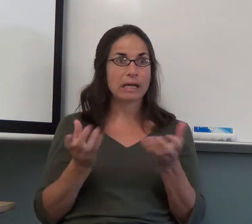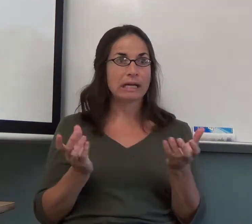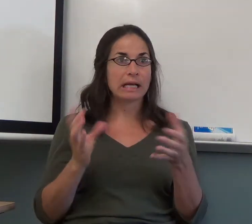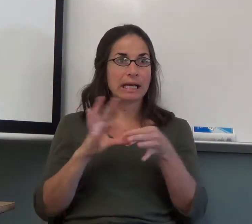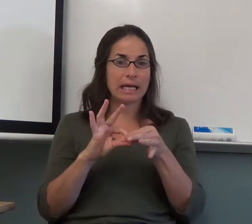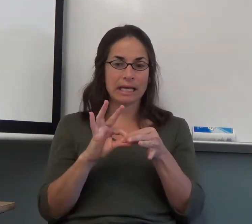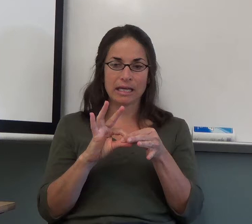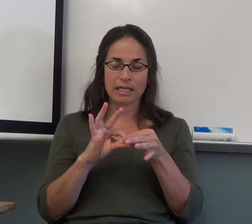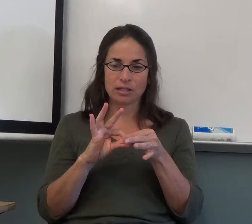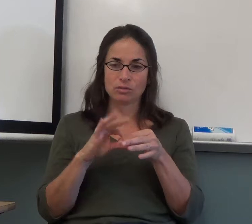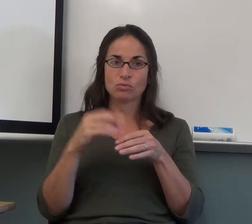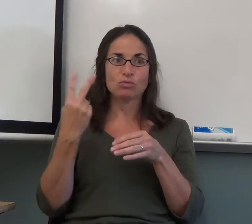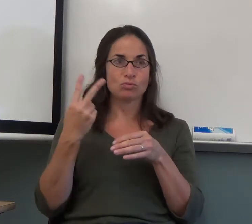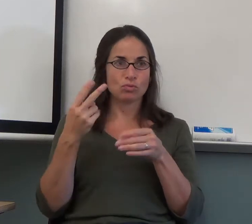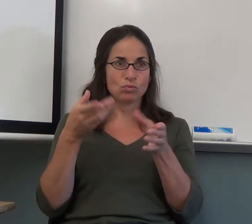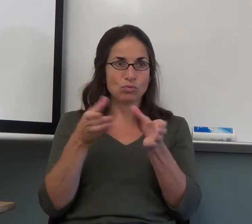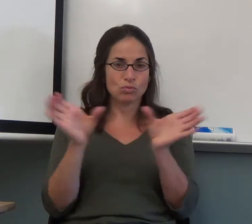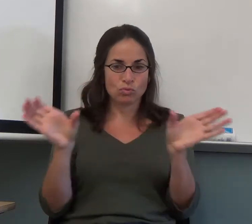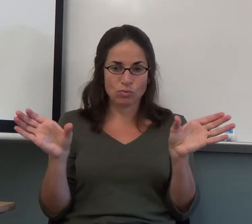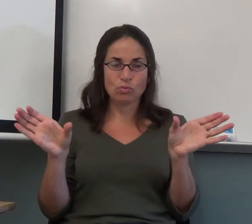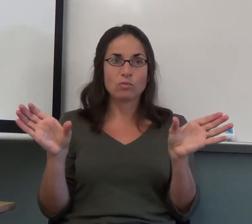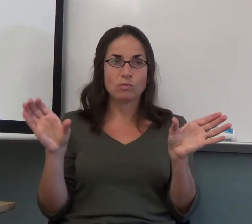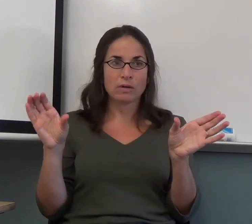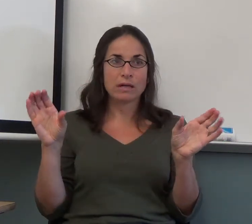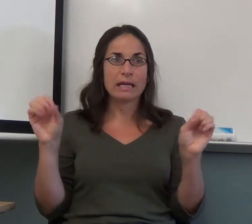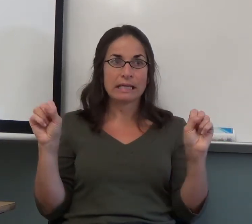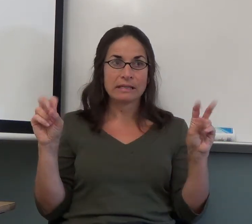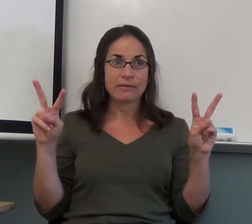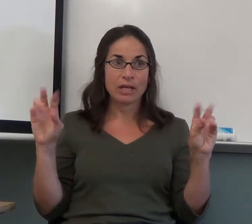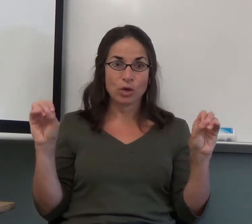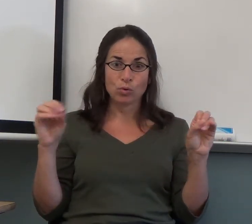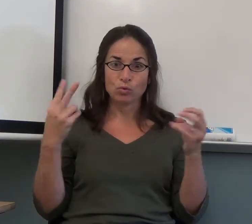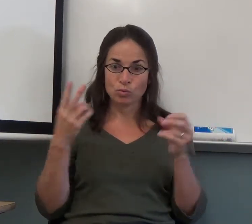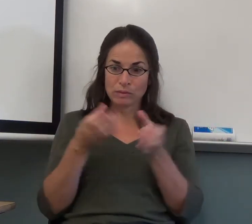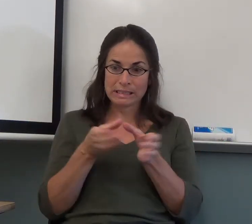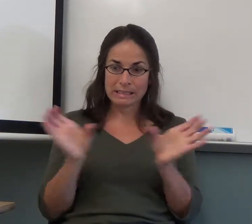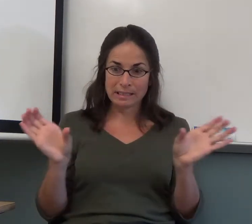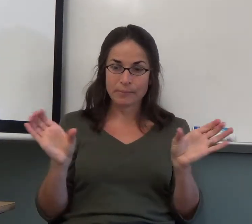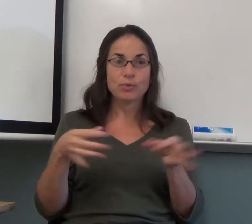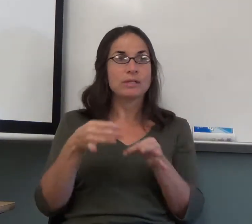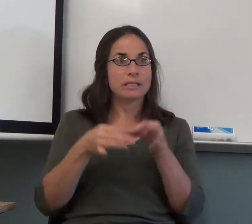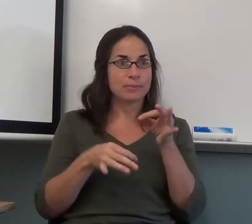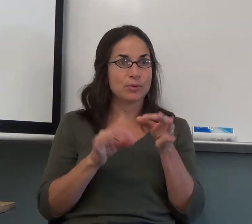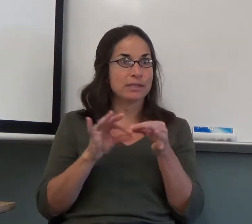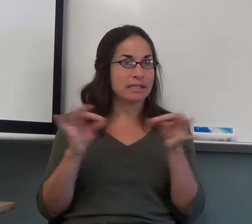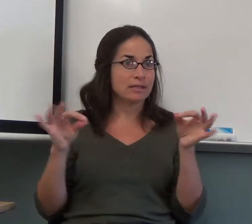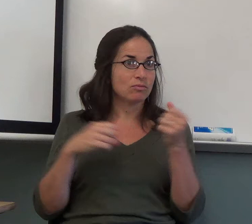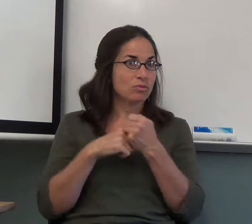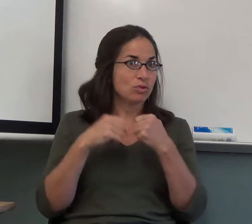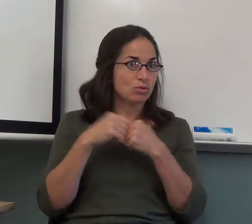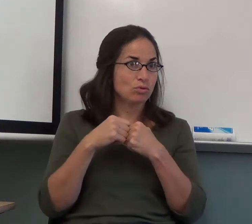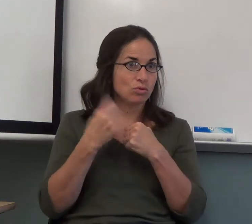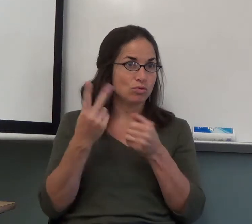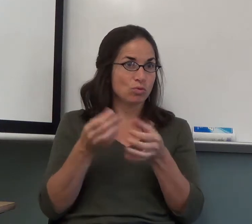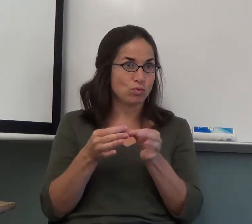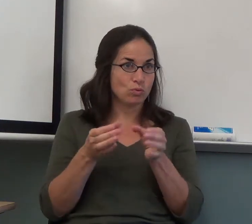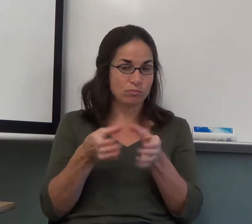If I have to connect two SVOs, two simple sentence structures, right, with